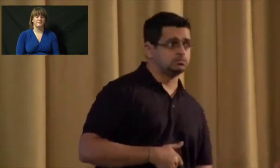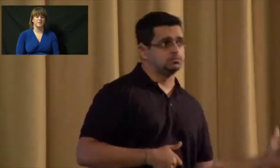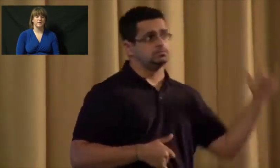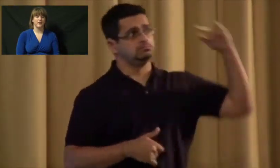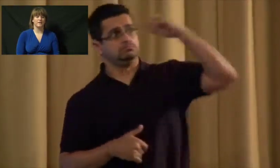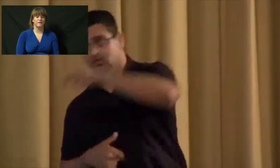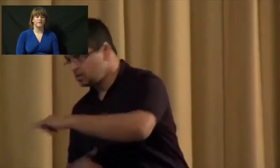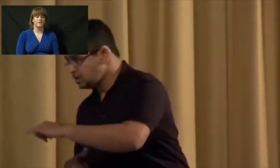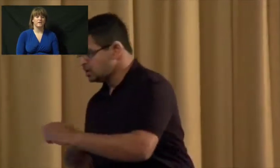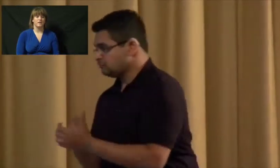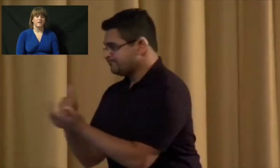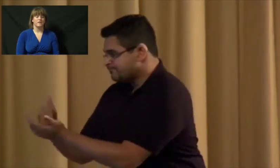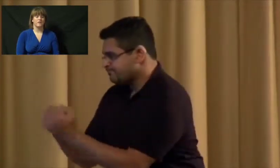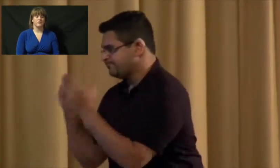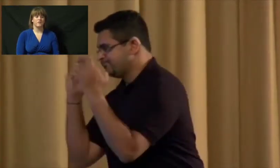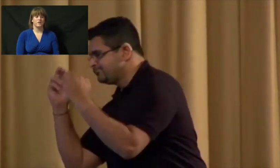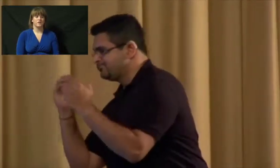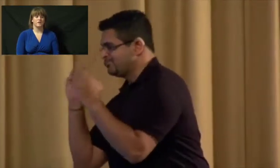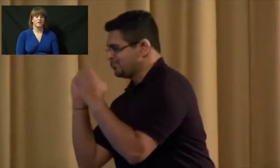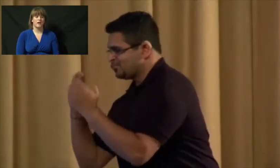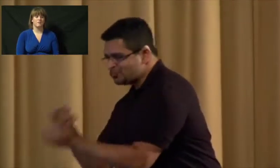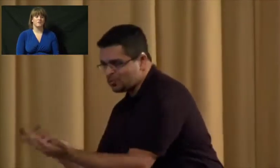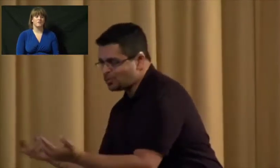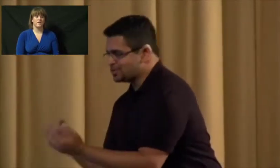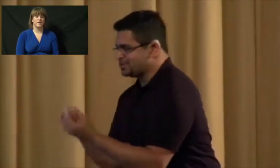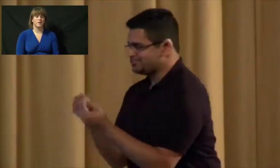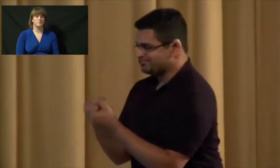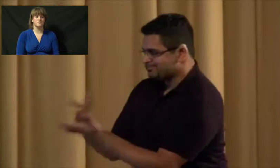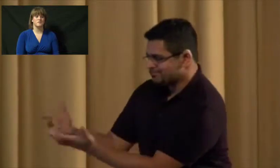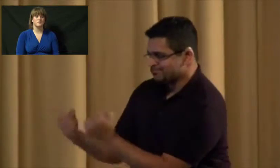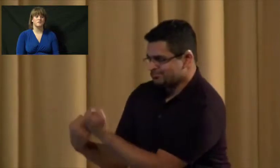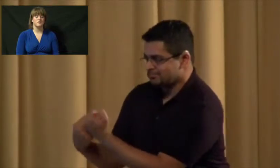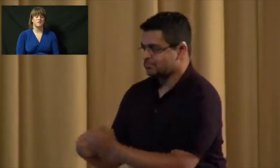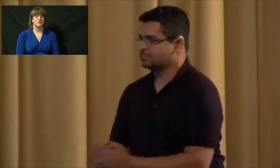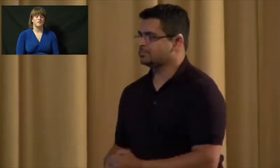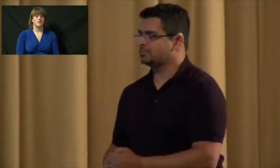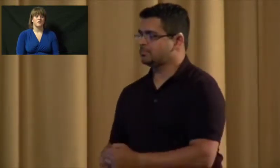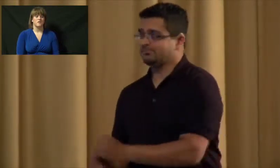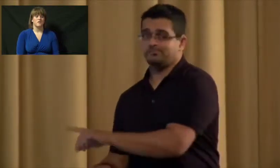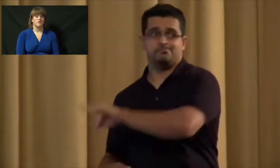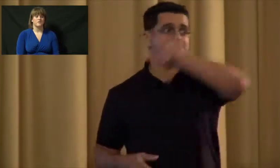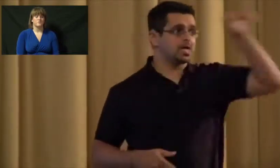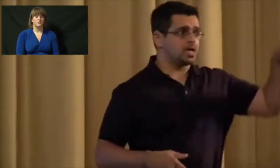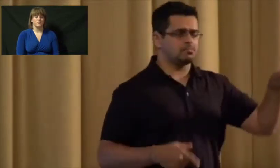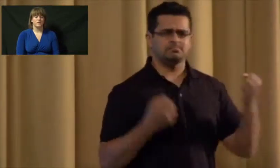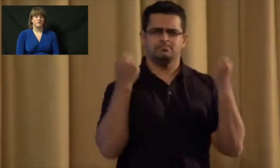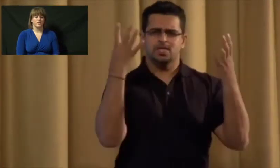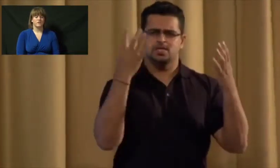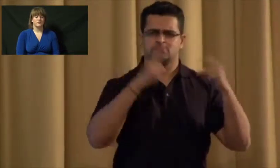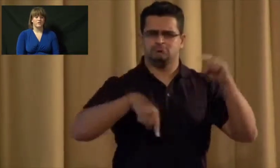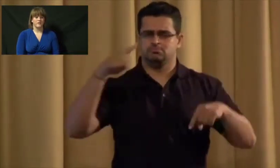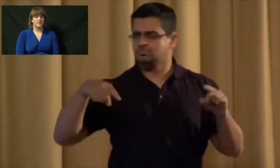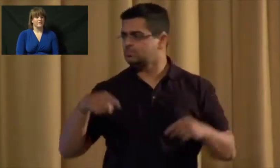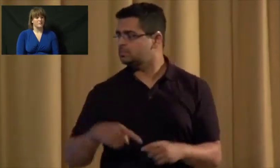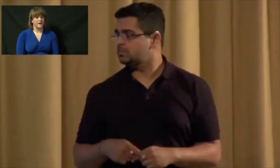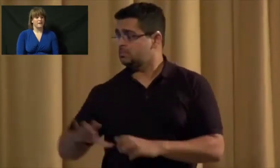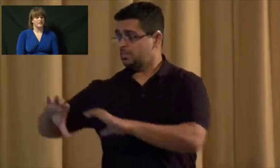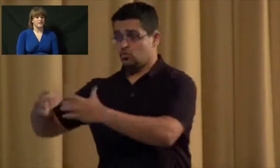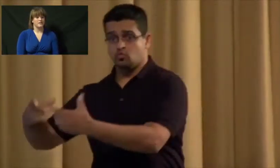flew back. The other third came over and they helped, they supported each other, and then they flew back.